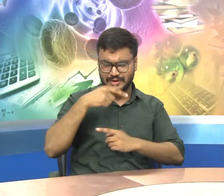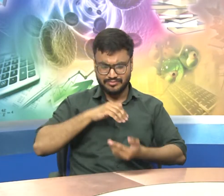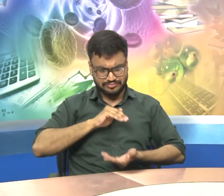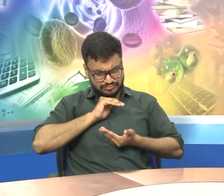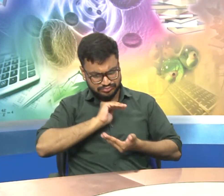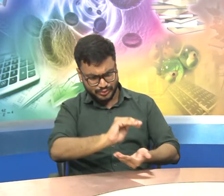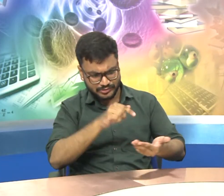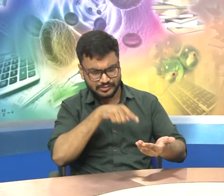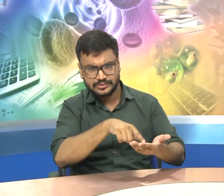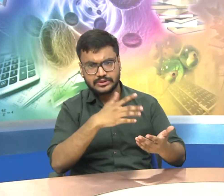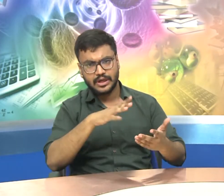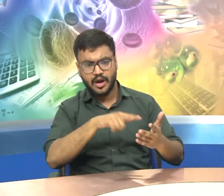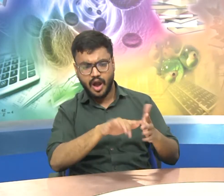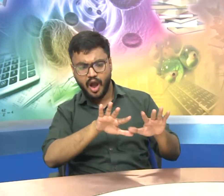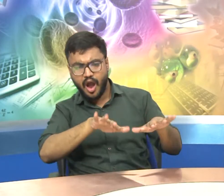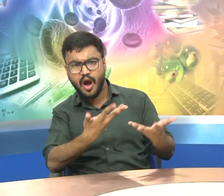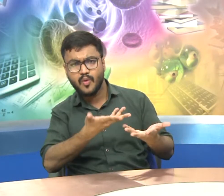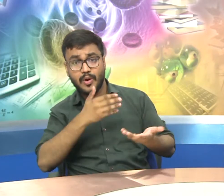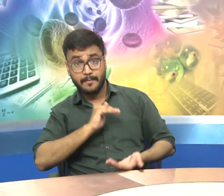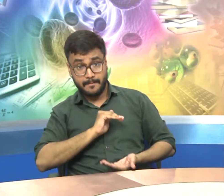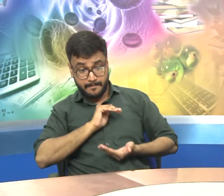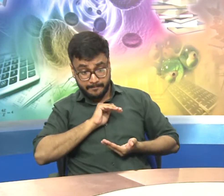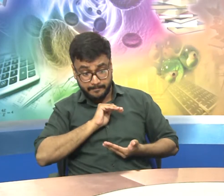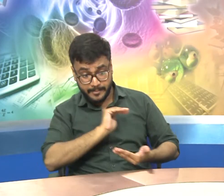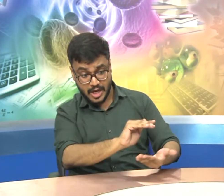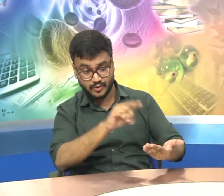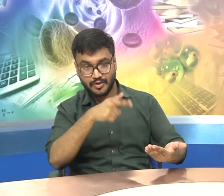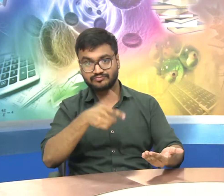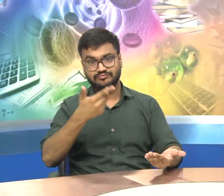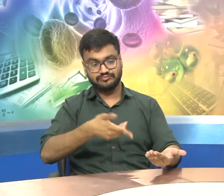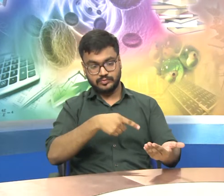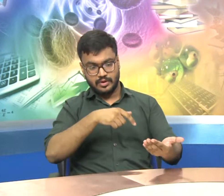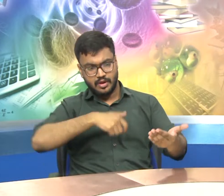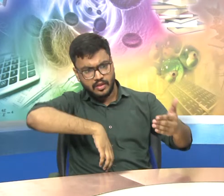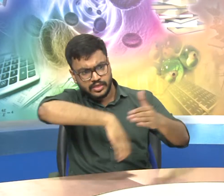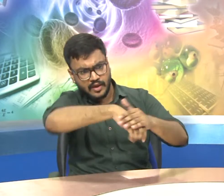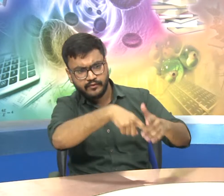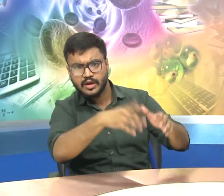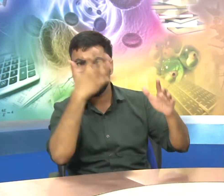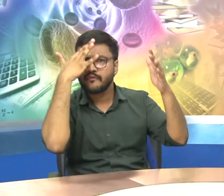It means how these variations passed from parents to children,